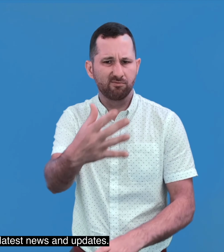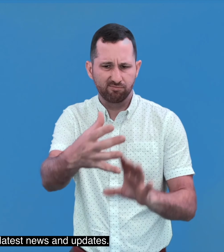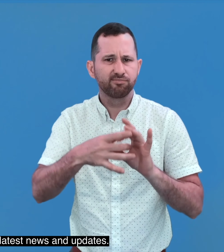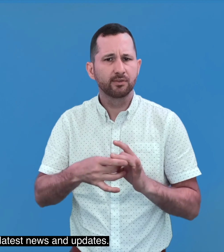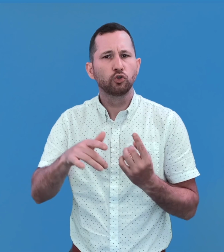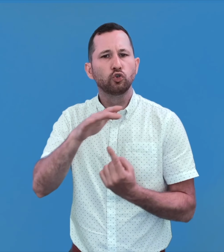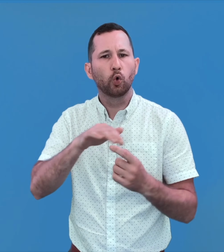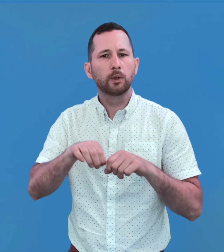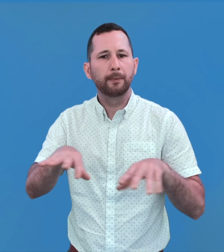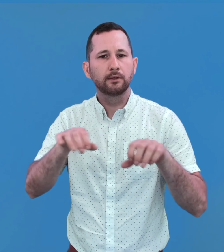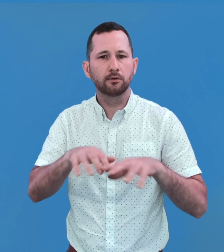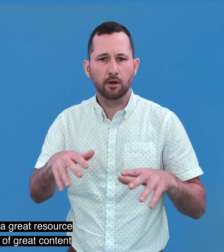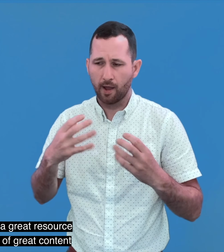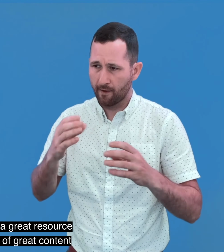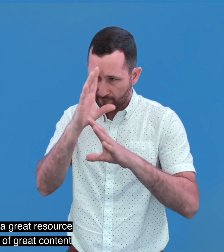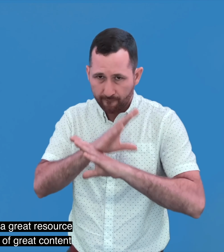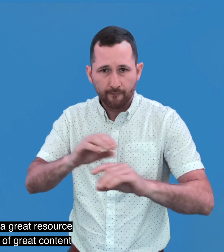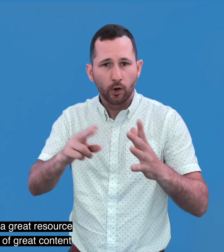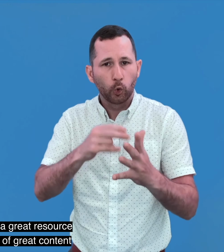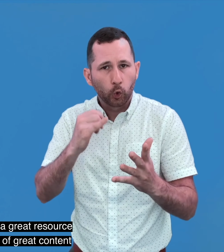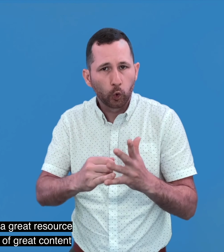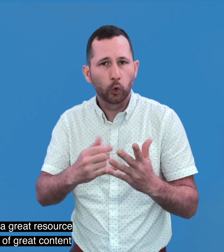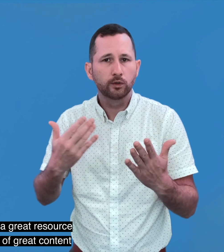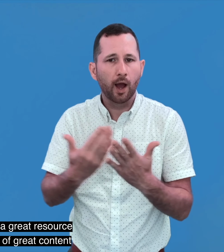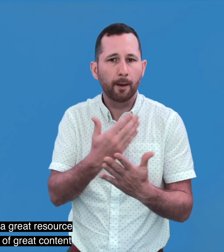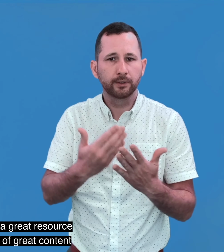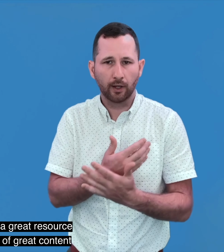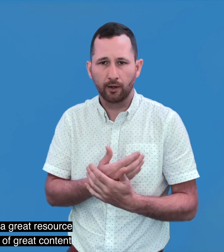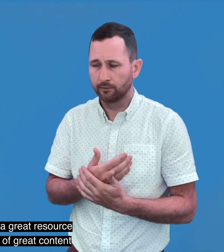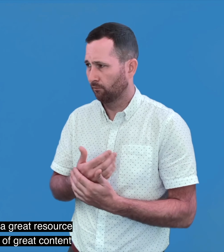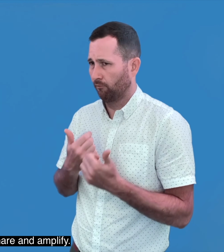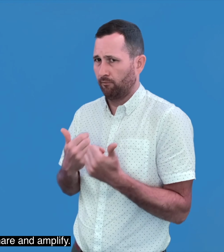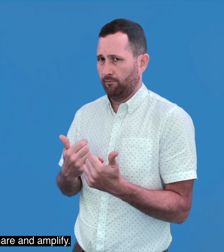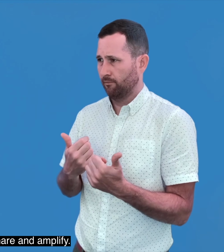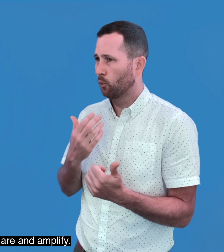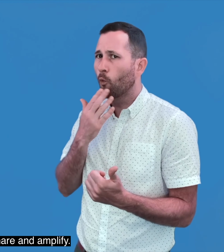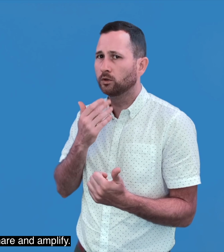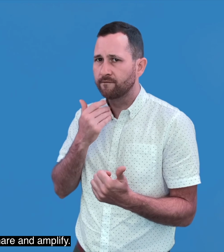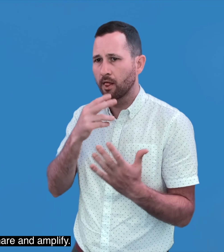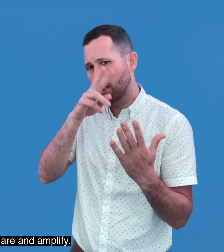updates. This is a great resource for lots of great content to reshare and amplify.